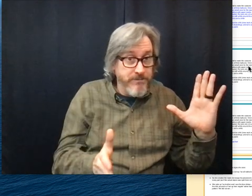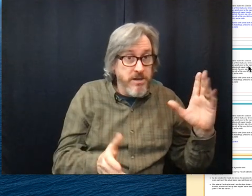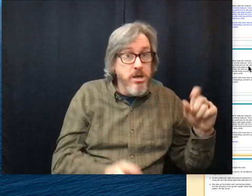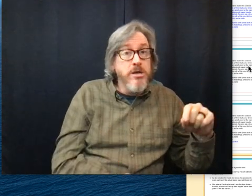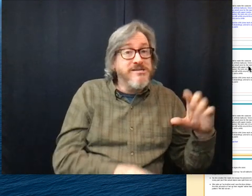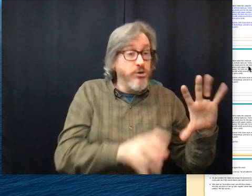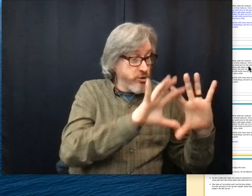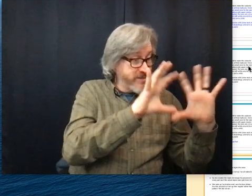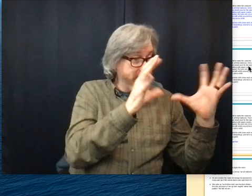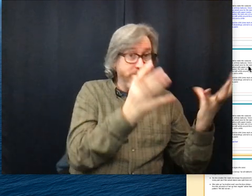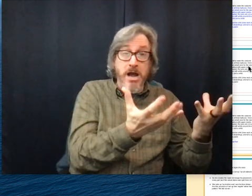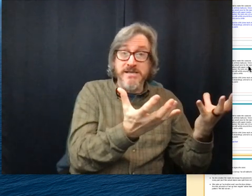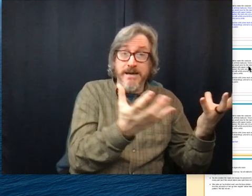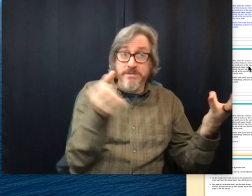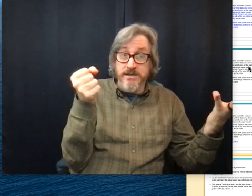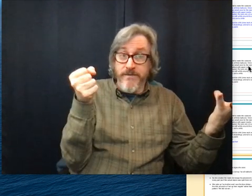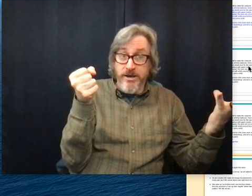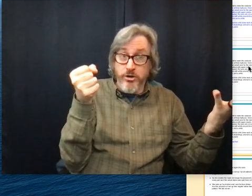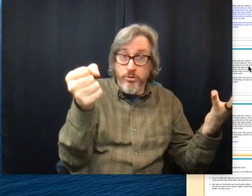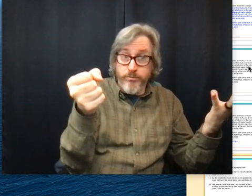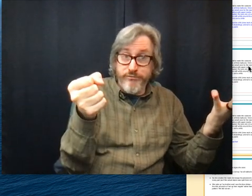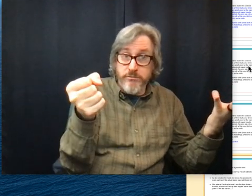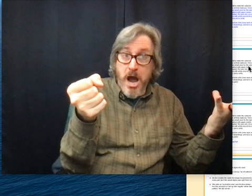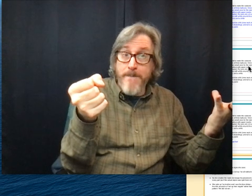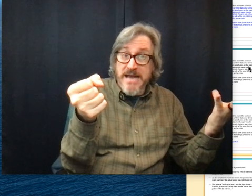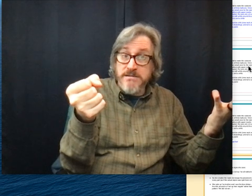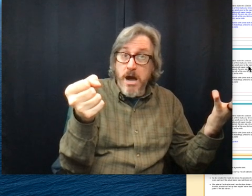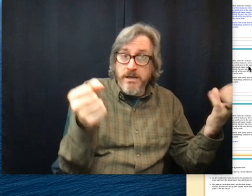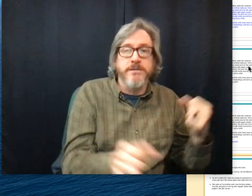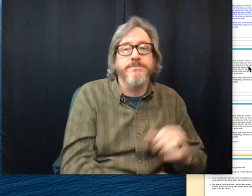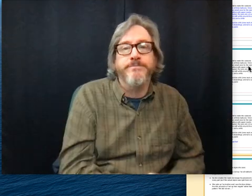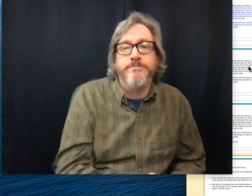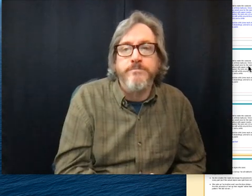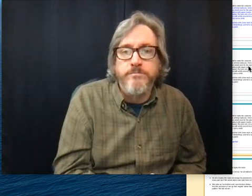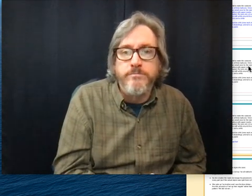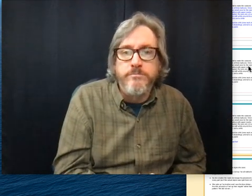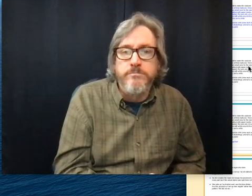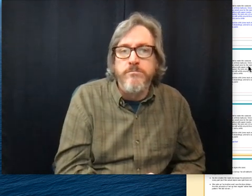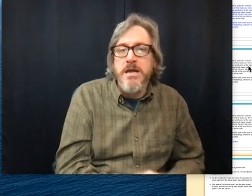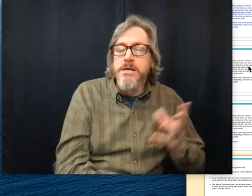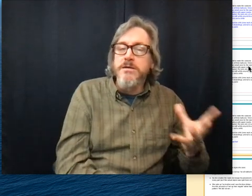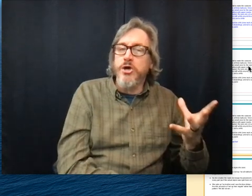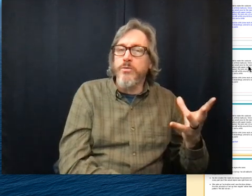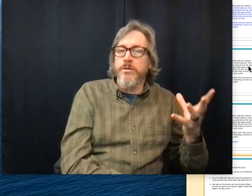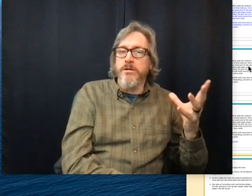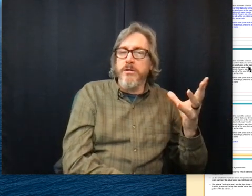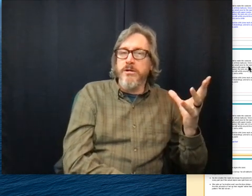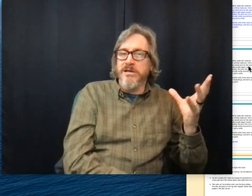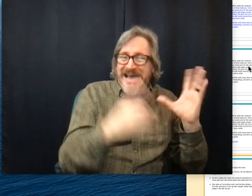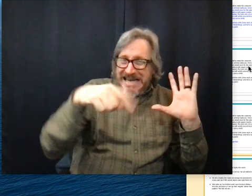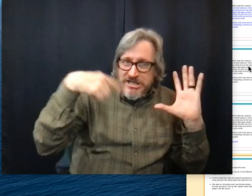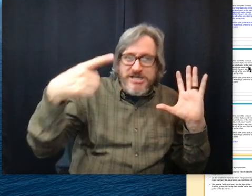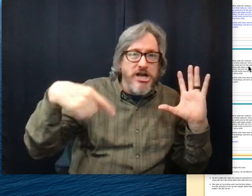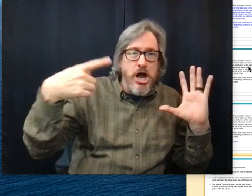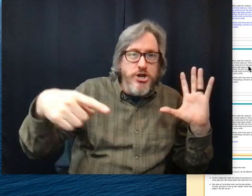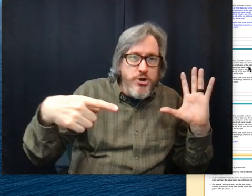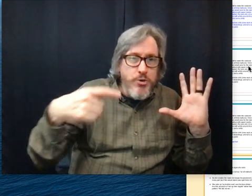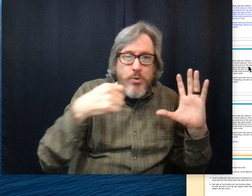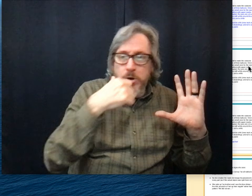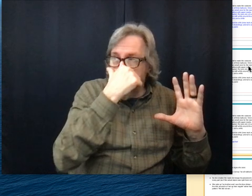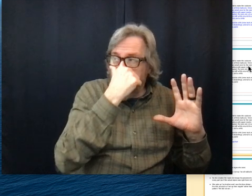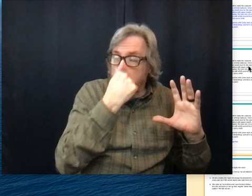negating sign. So you set up a concept and then you comment on it. So just